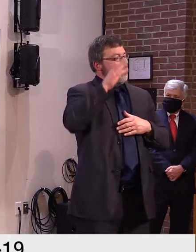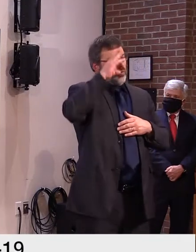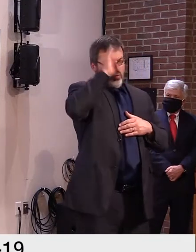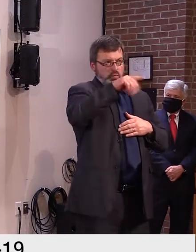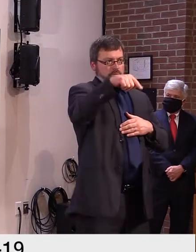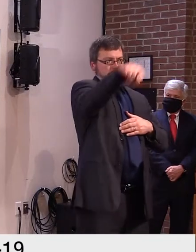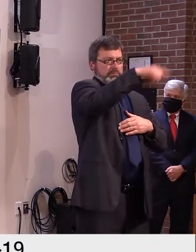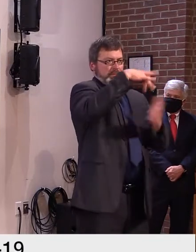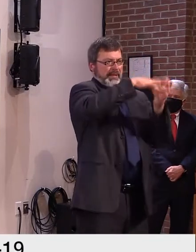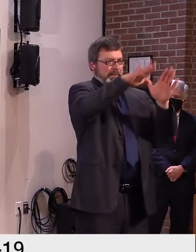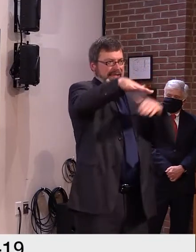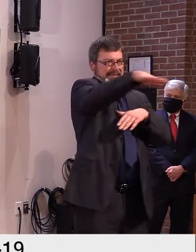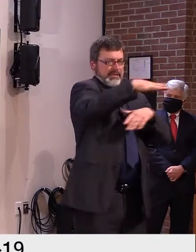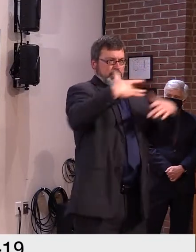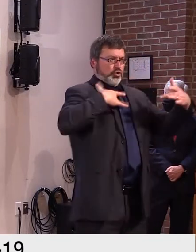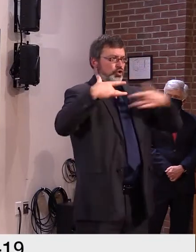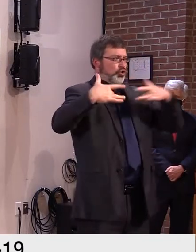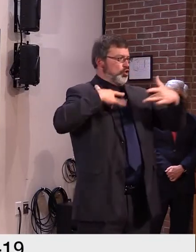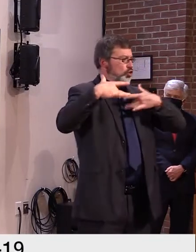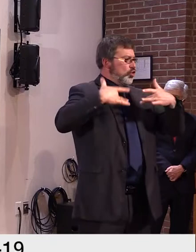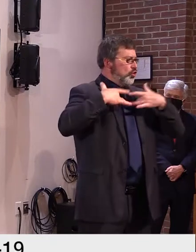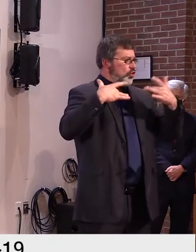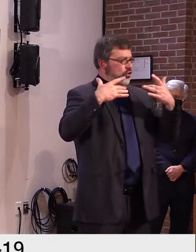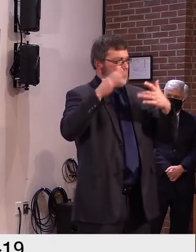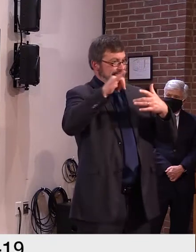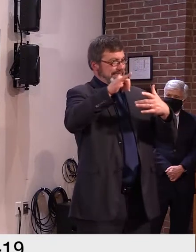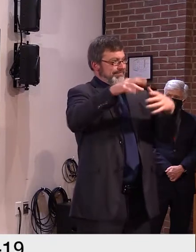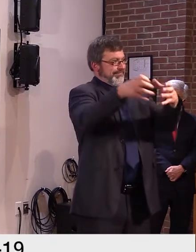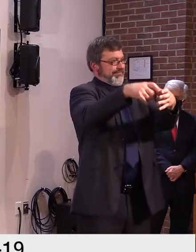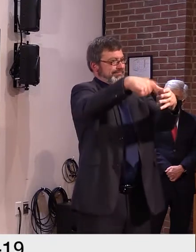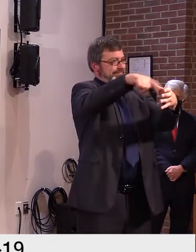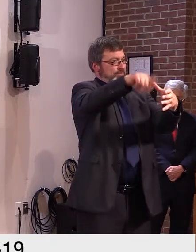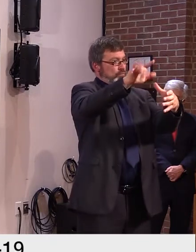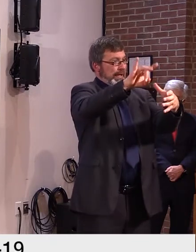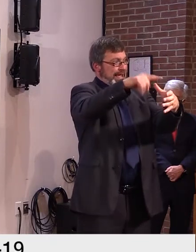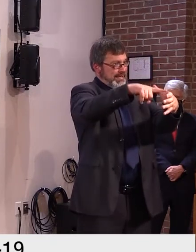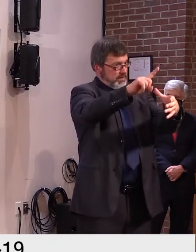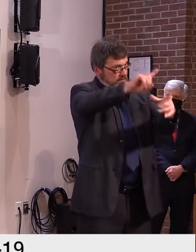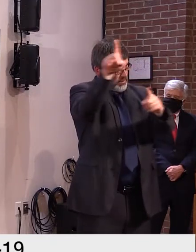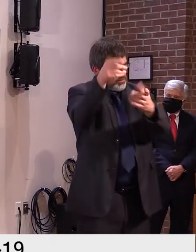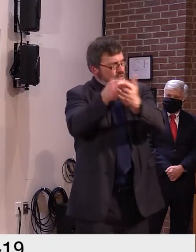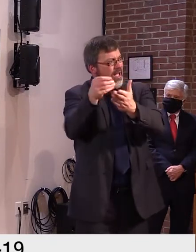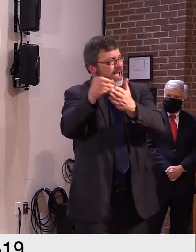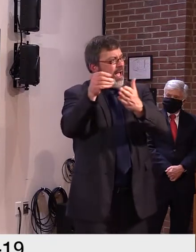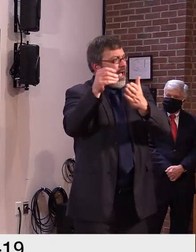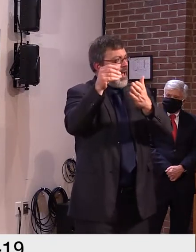about a shopping visit upon arrival to the state.